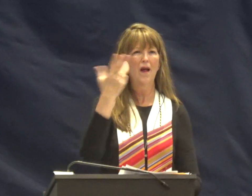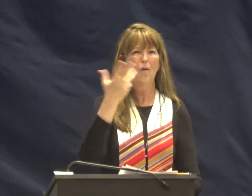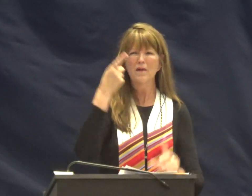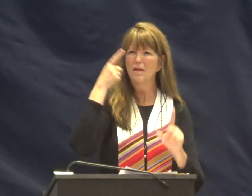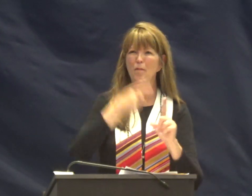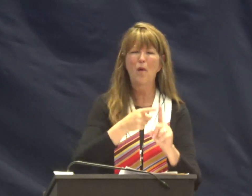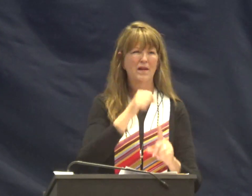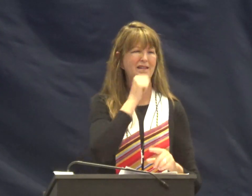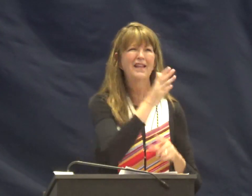all.